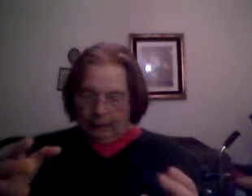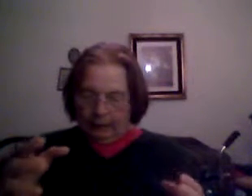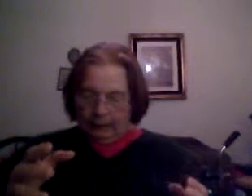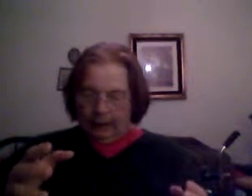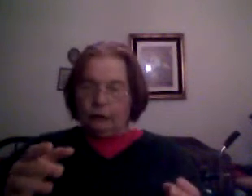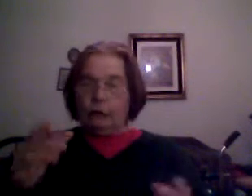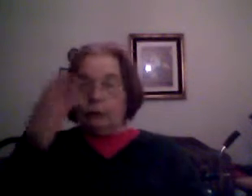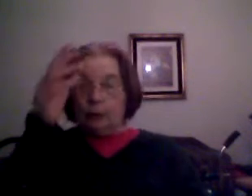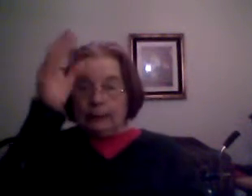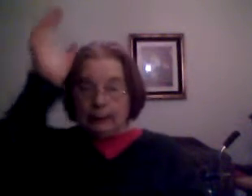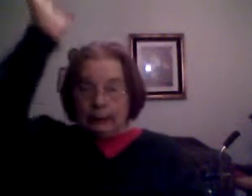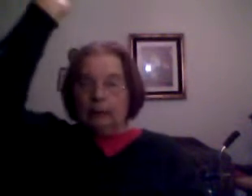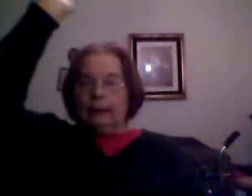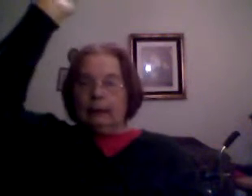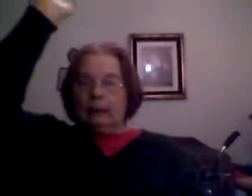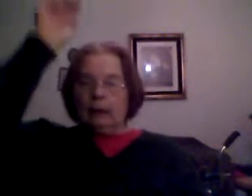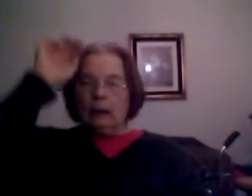be attached to a ceiling